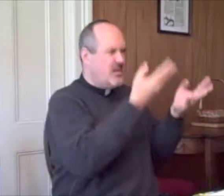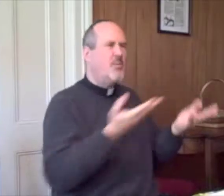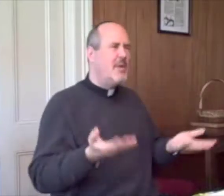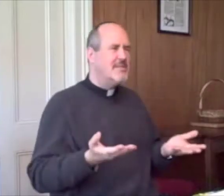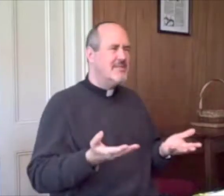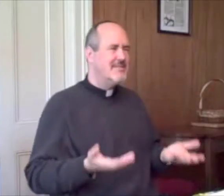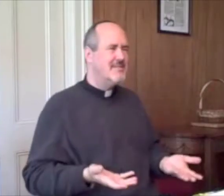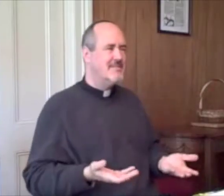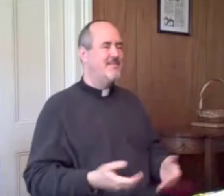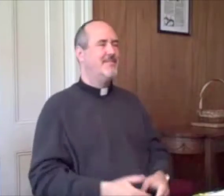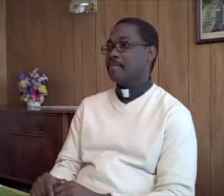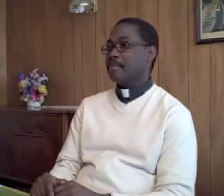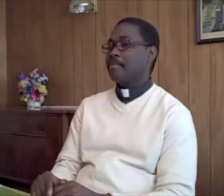that?